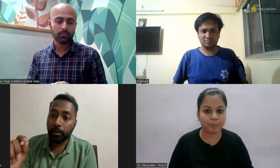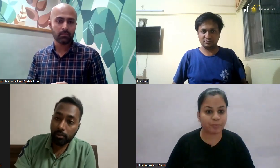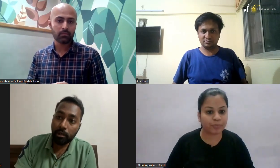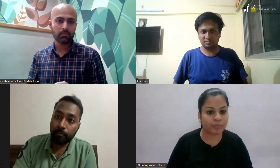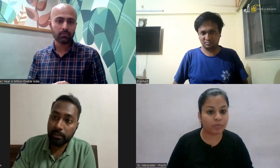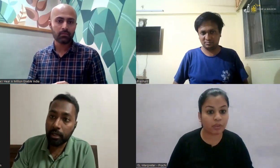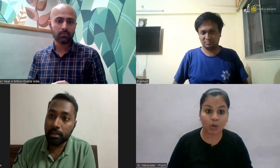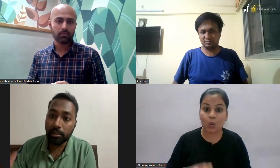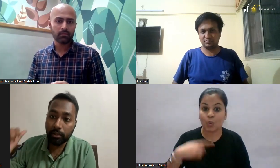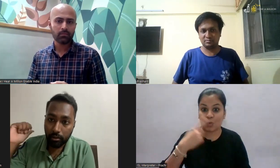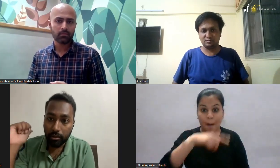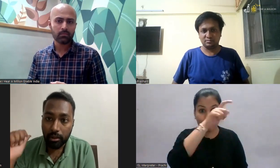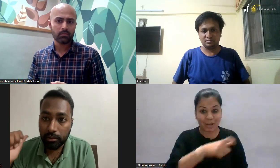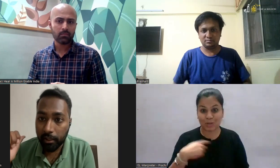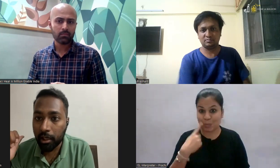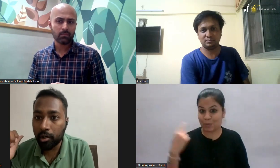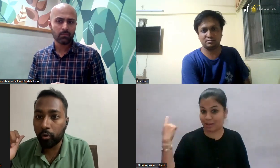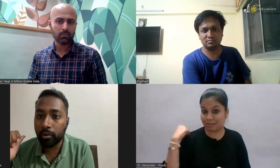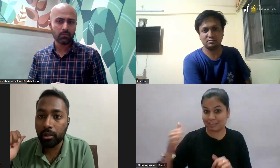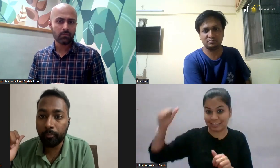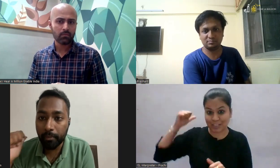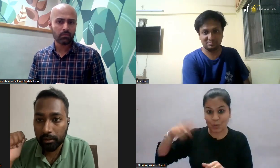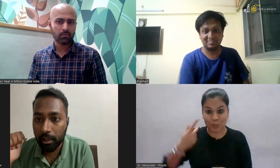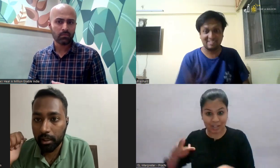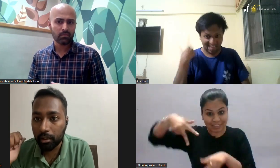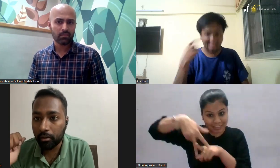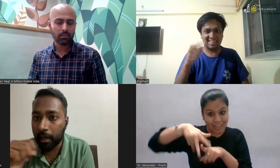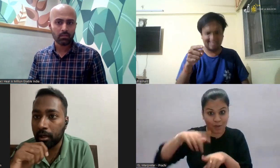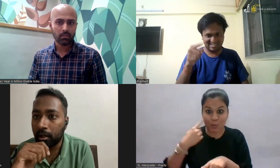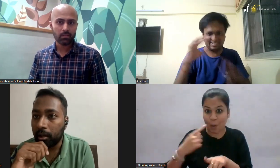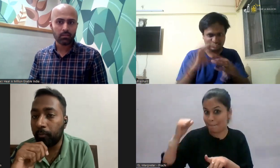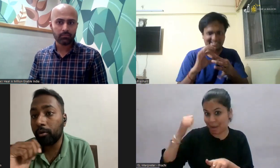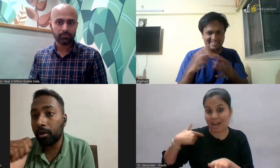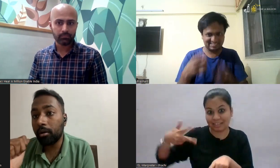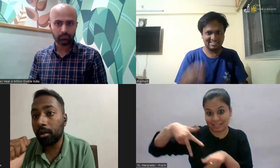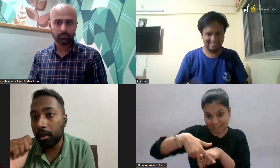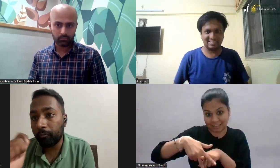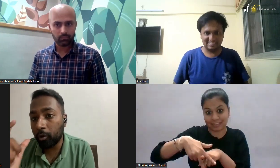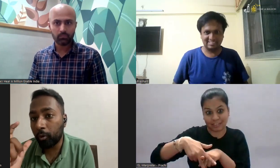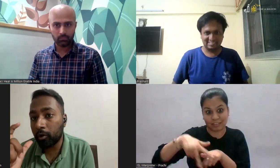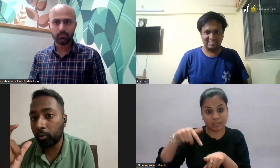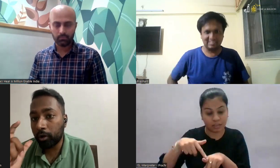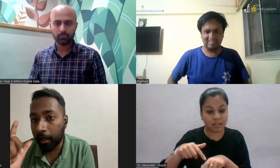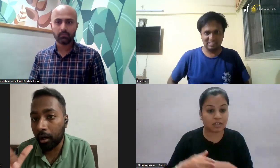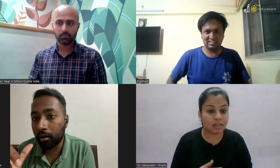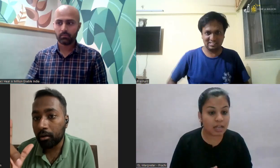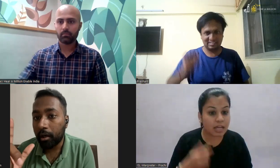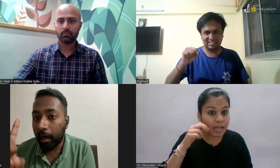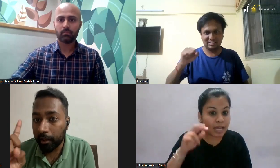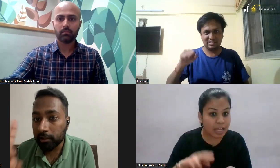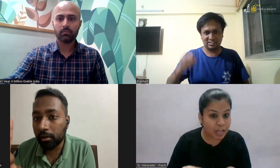the Mhm. person decides sitting on the beside, right? If you want to